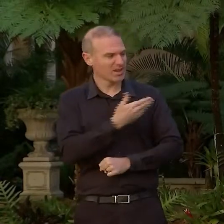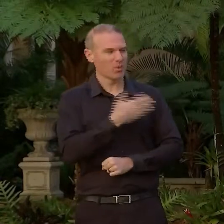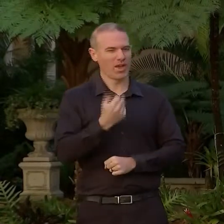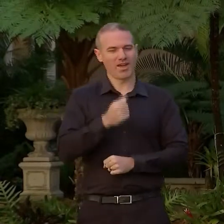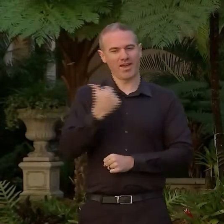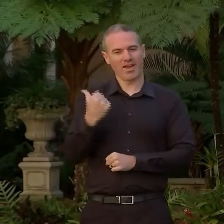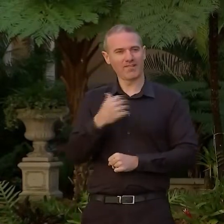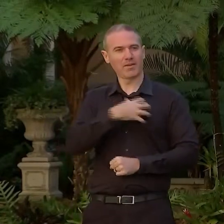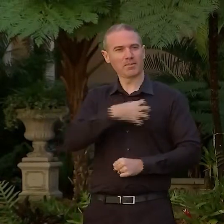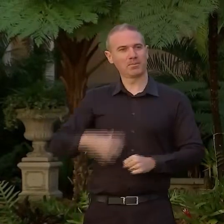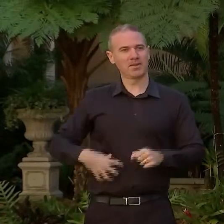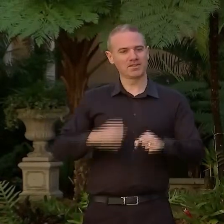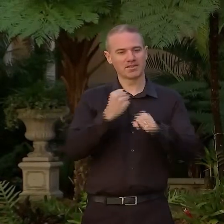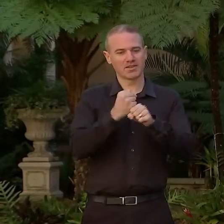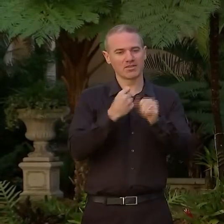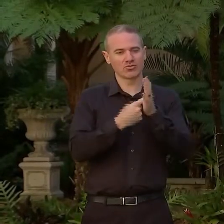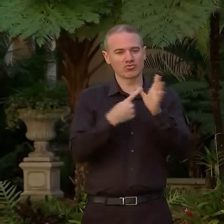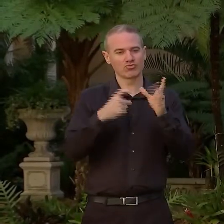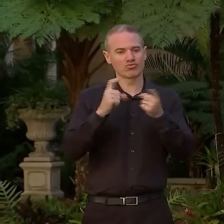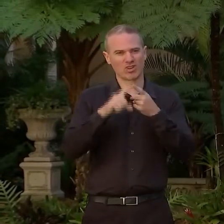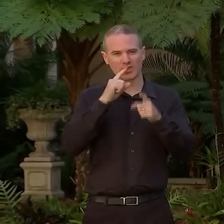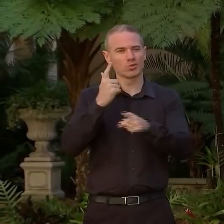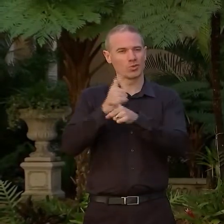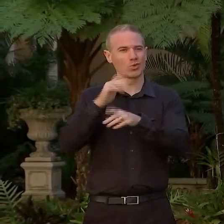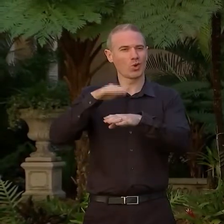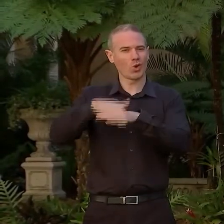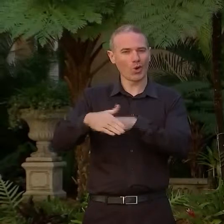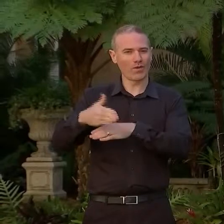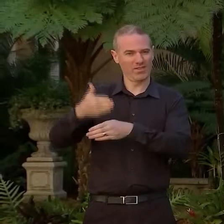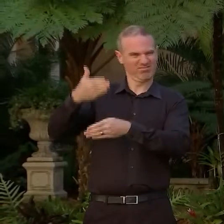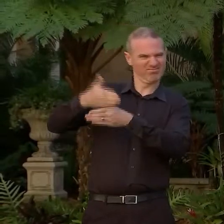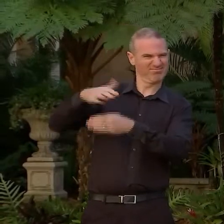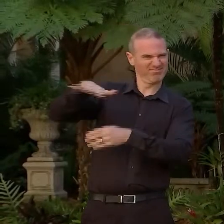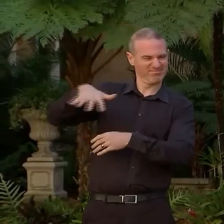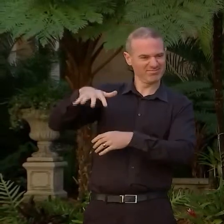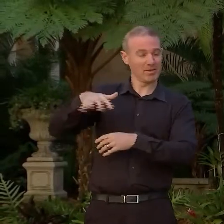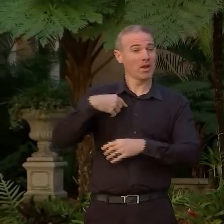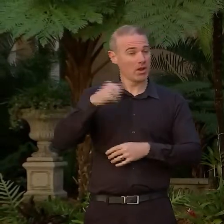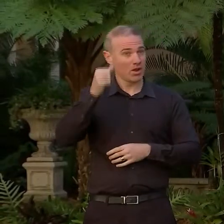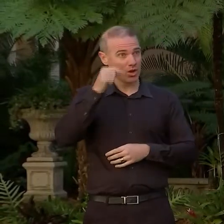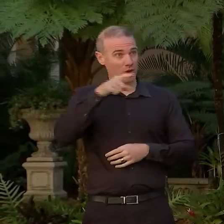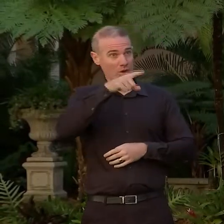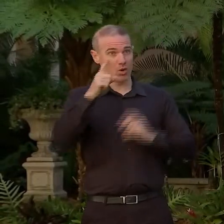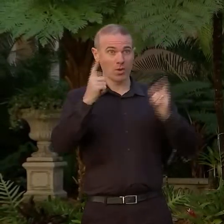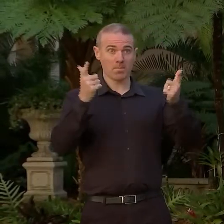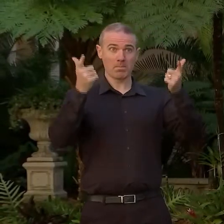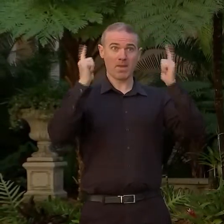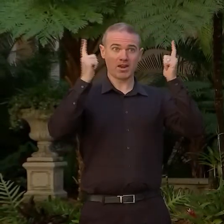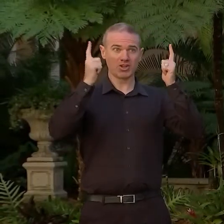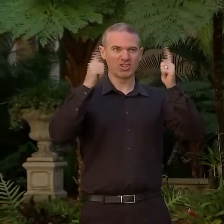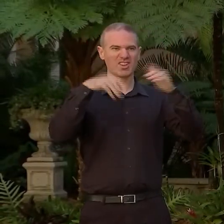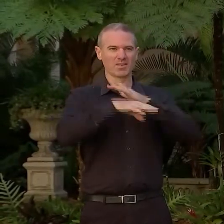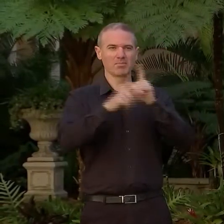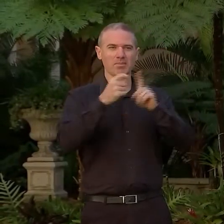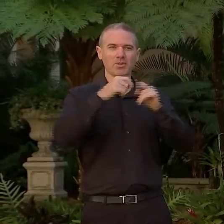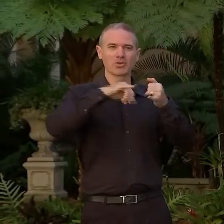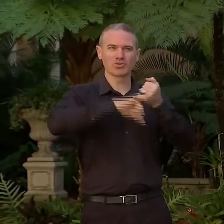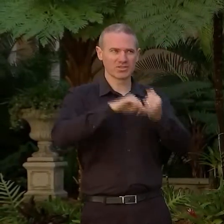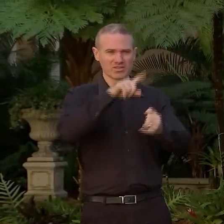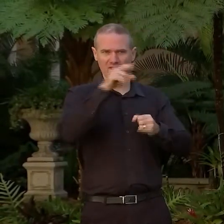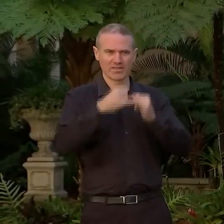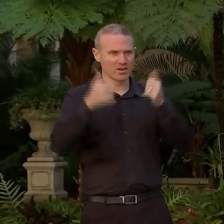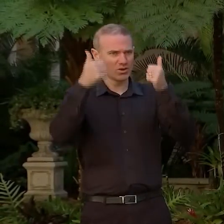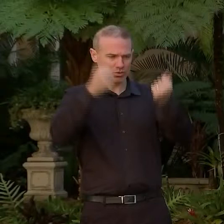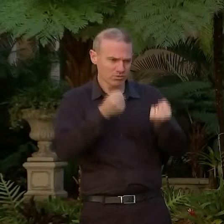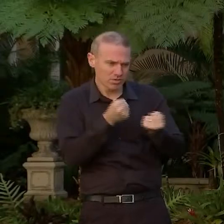relations elements of that, but what I understand is that managers throughout the public service are being very, very supportive of our workforce getting